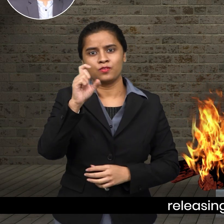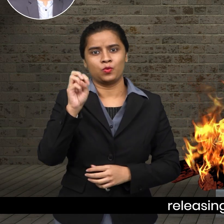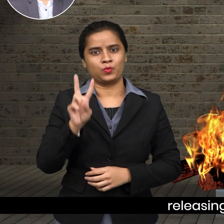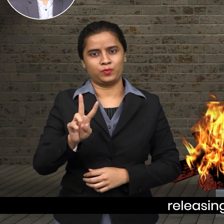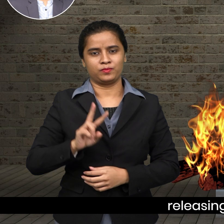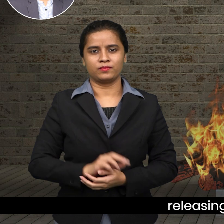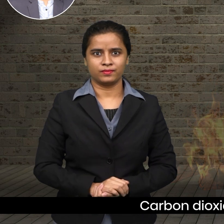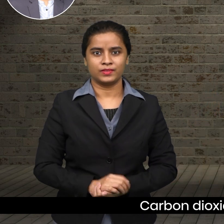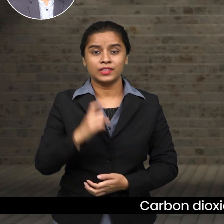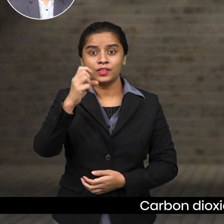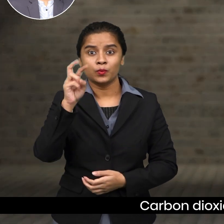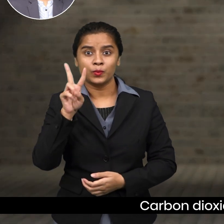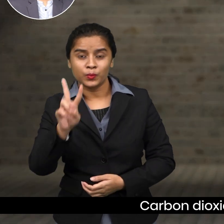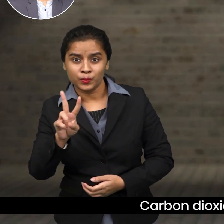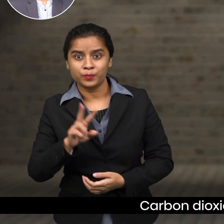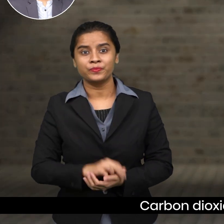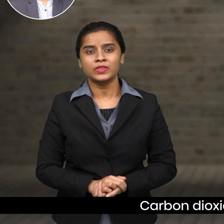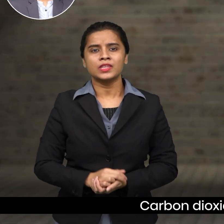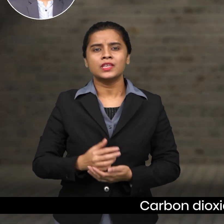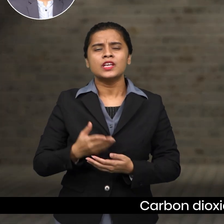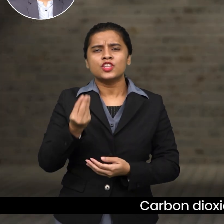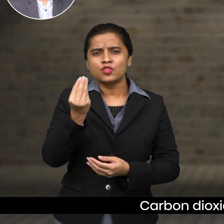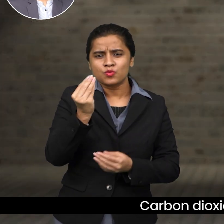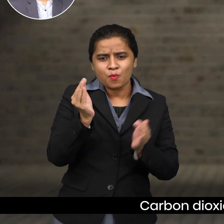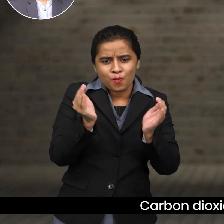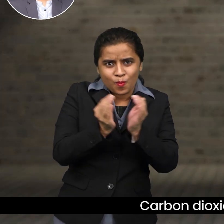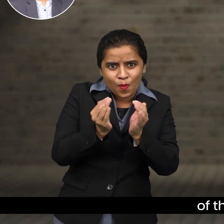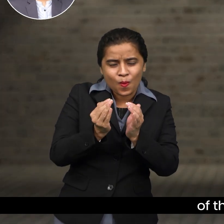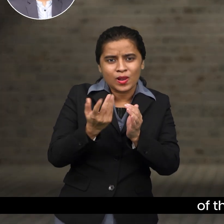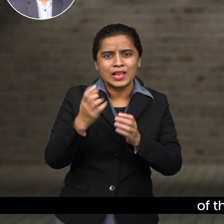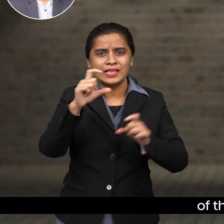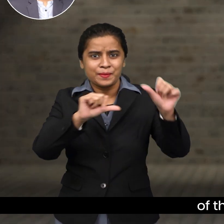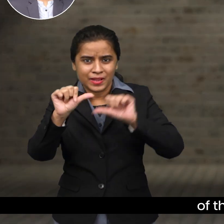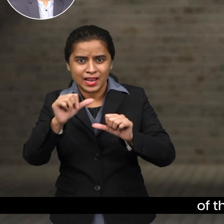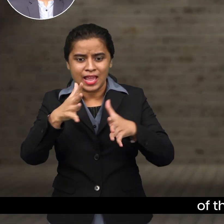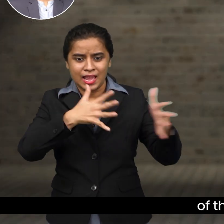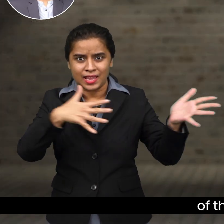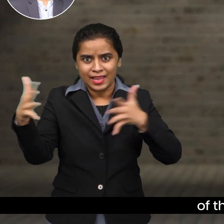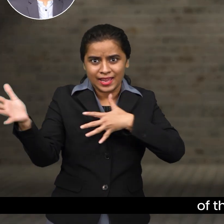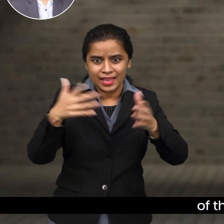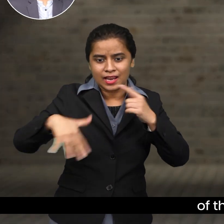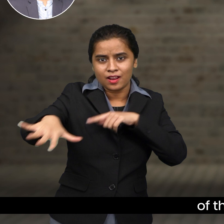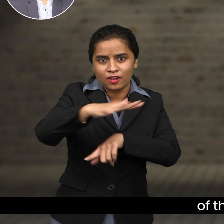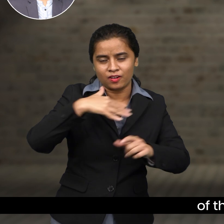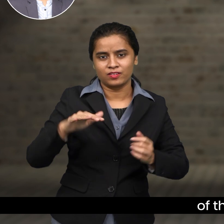dioxide. Carbon dioxide is a small component of the air around us.